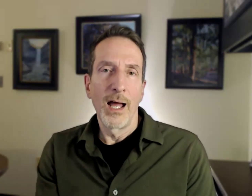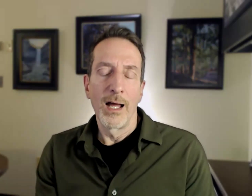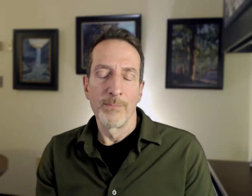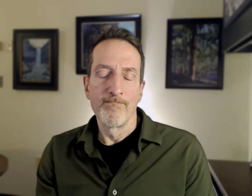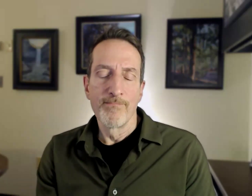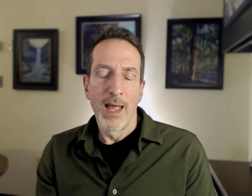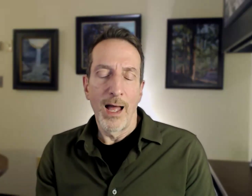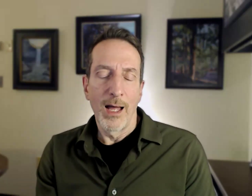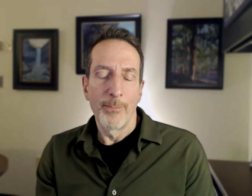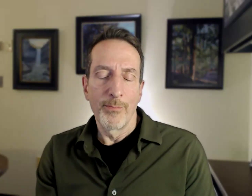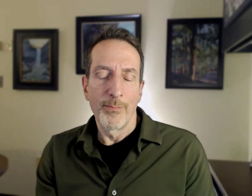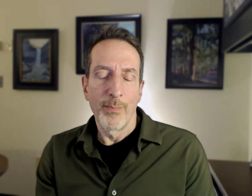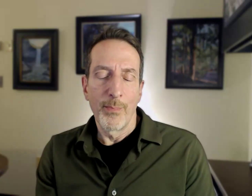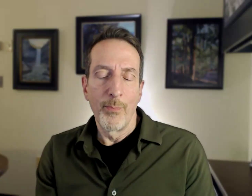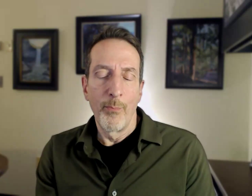that. Um,